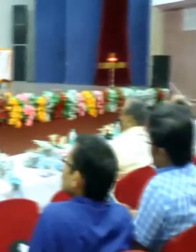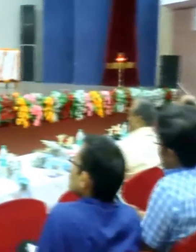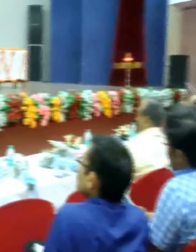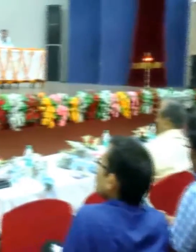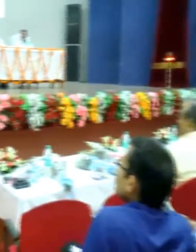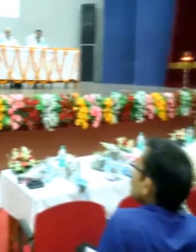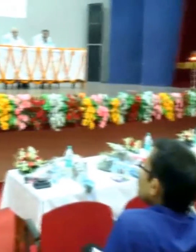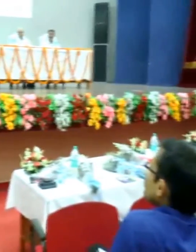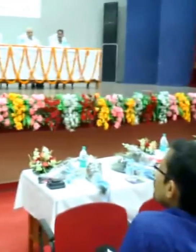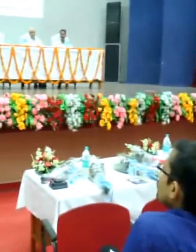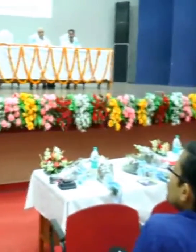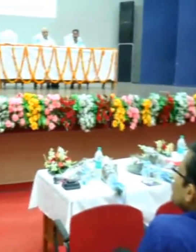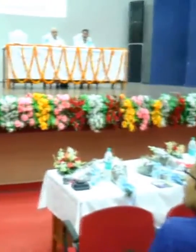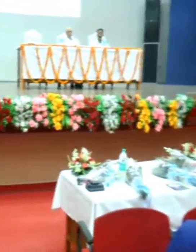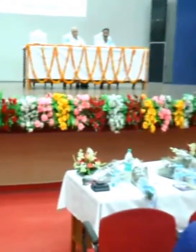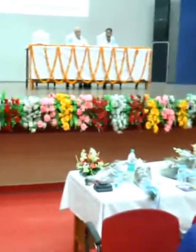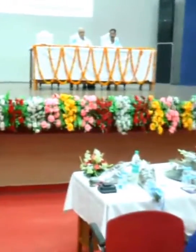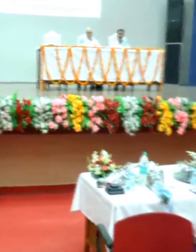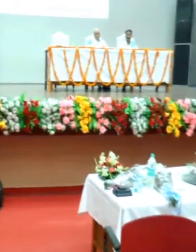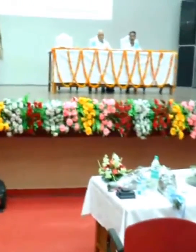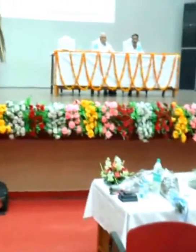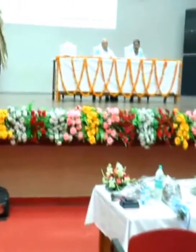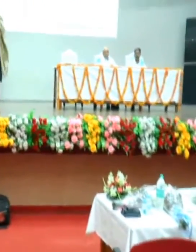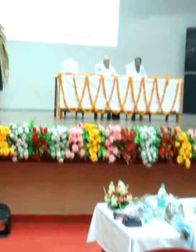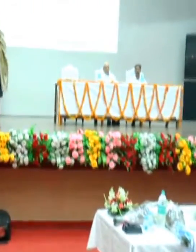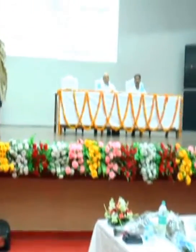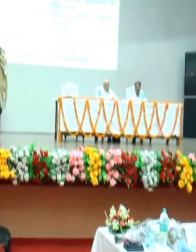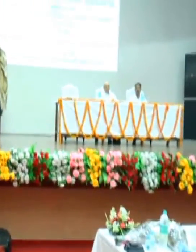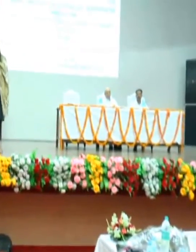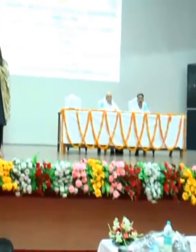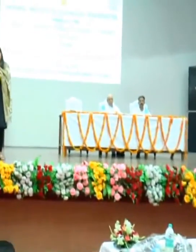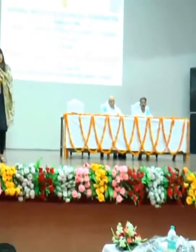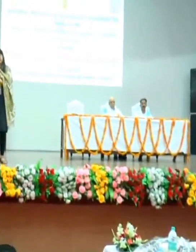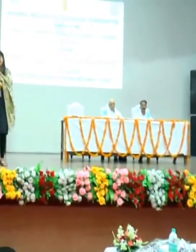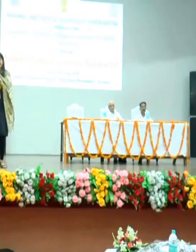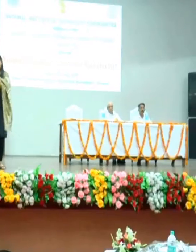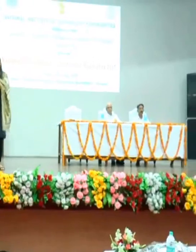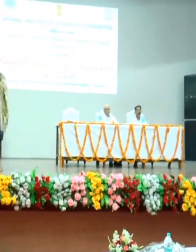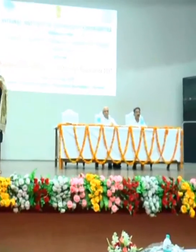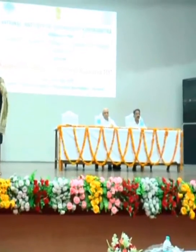Dr. Saurabh Chamna, Associate Professor of Electrical Engineering in IIT Kurukshetra,